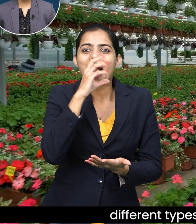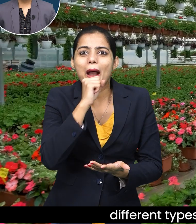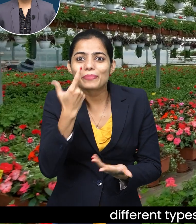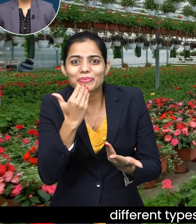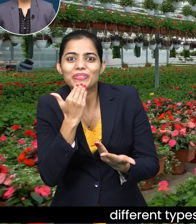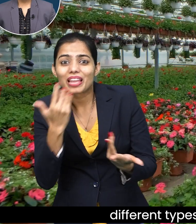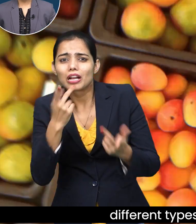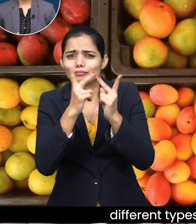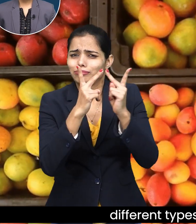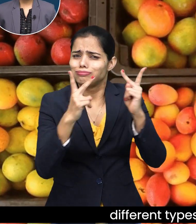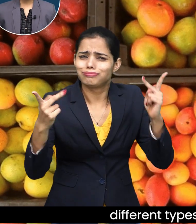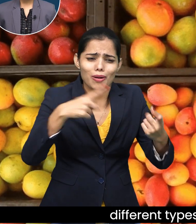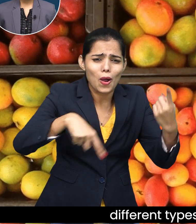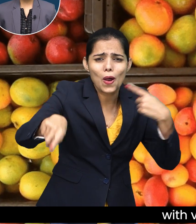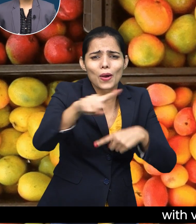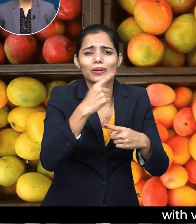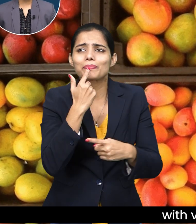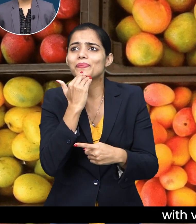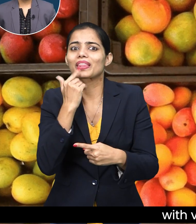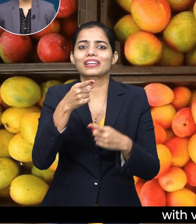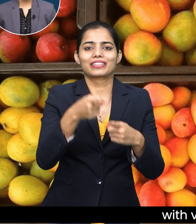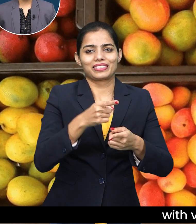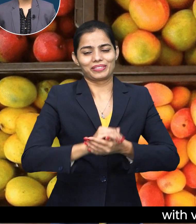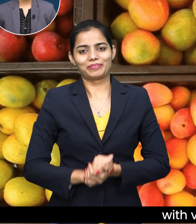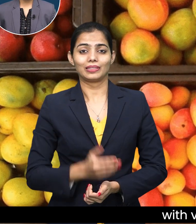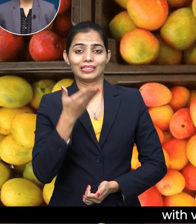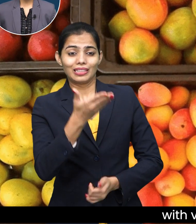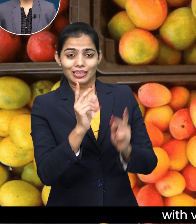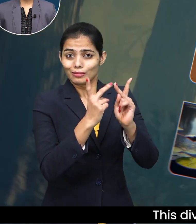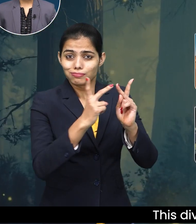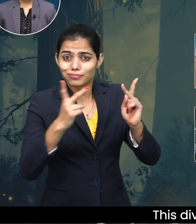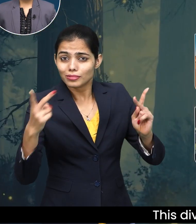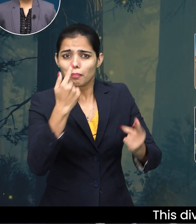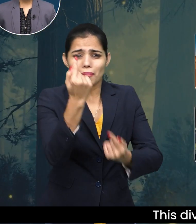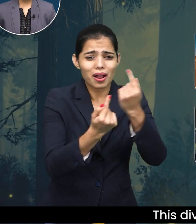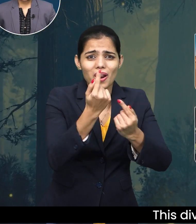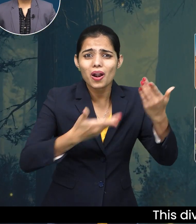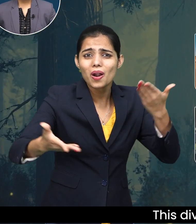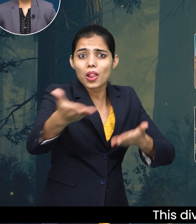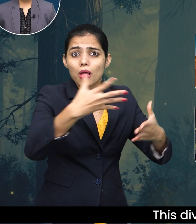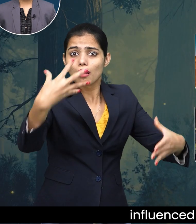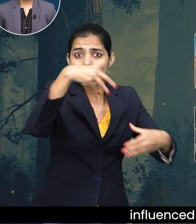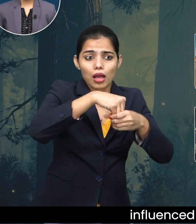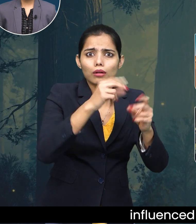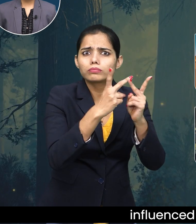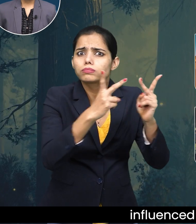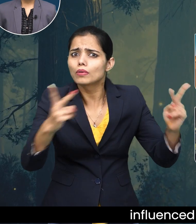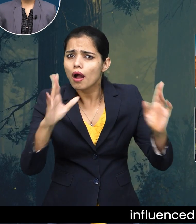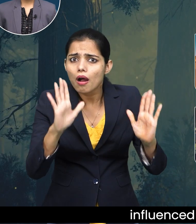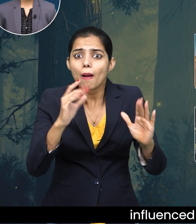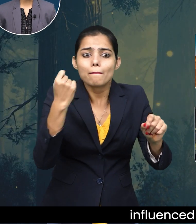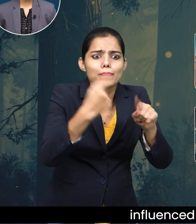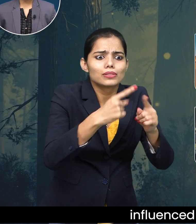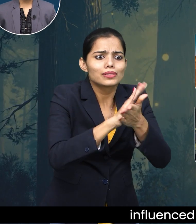of roses and mangoes with various flavors. This diversity in plants is influenced